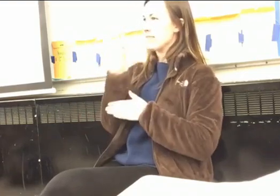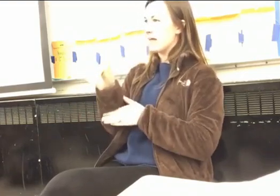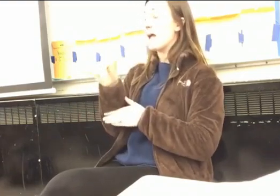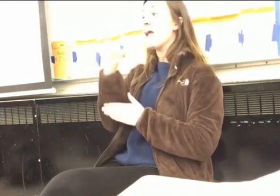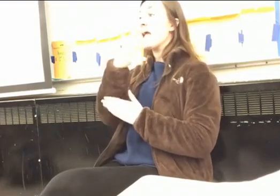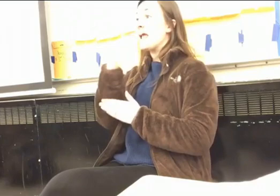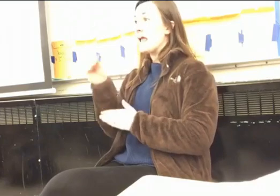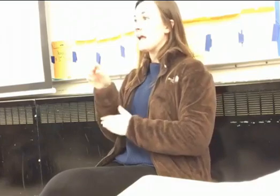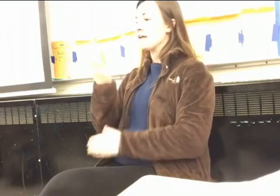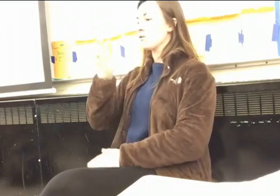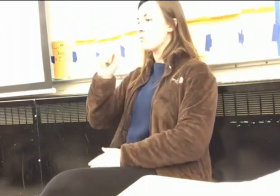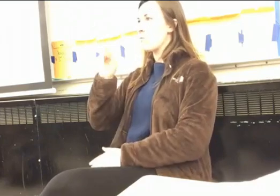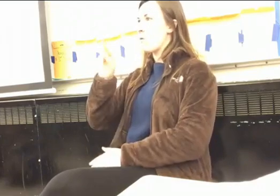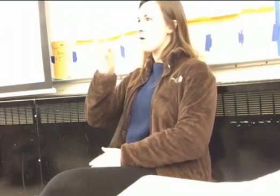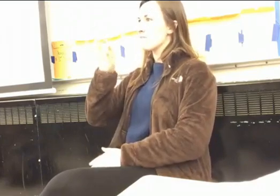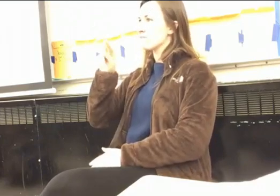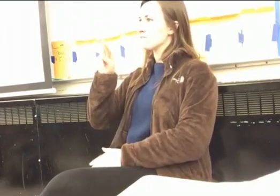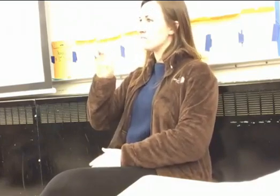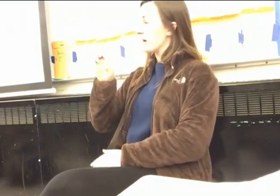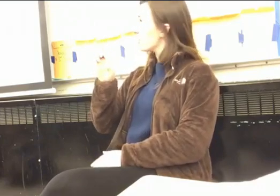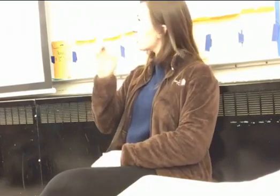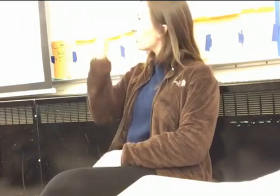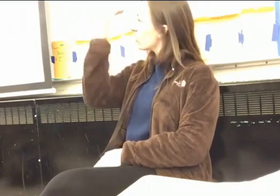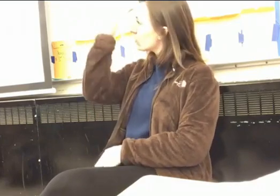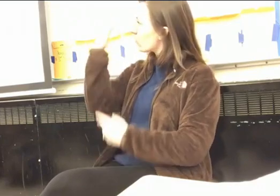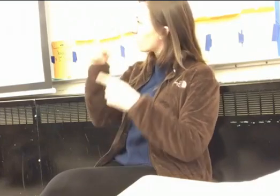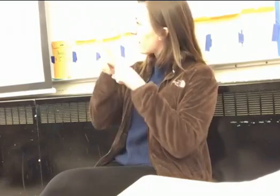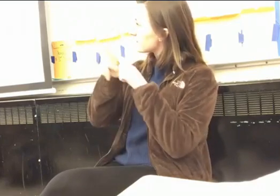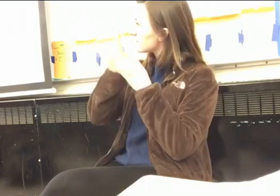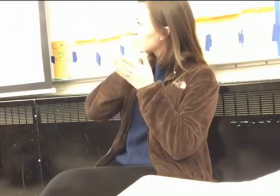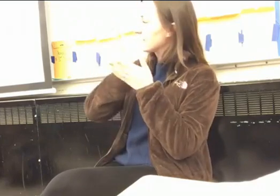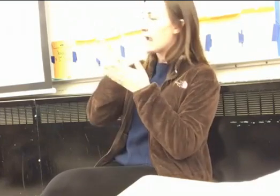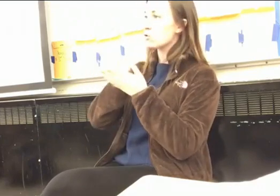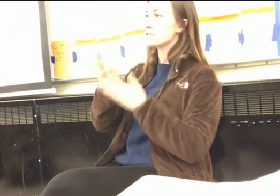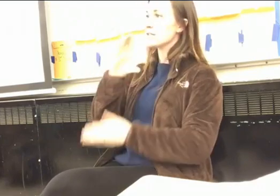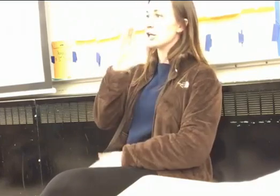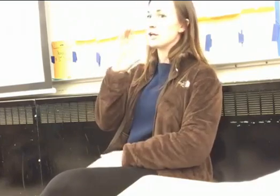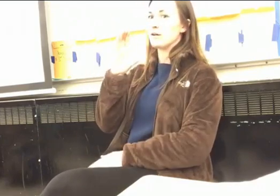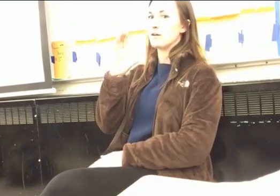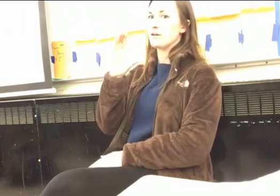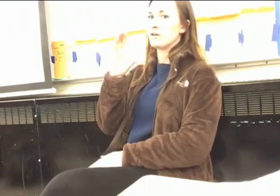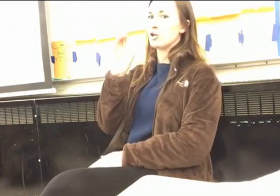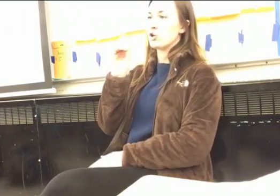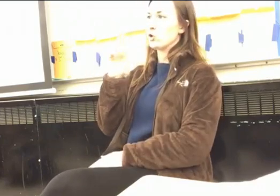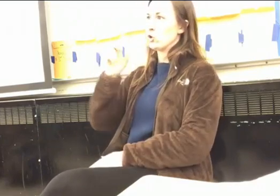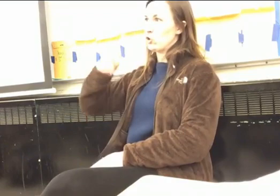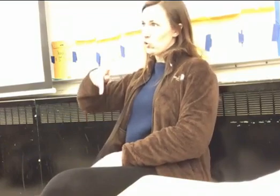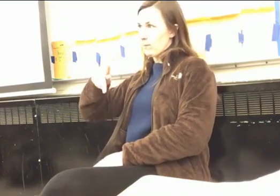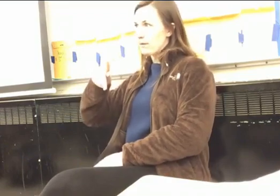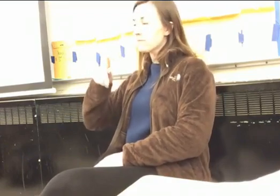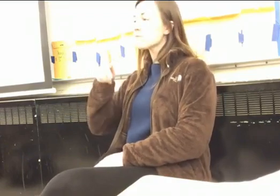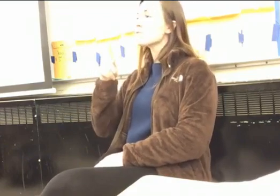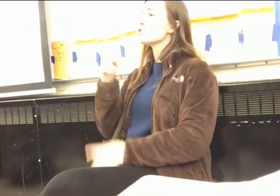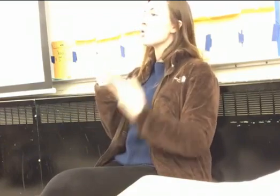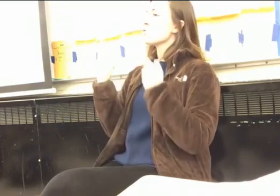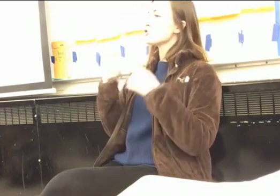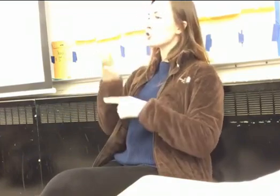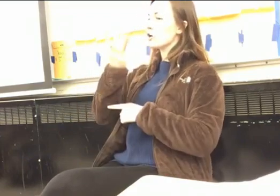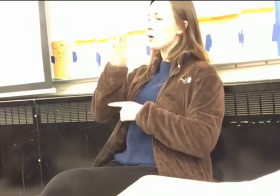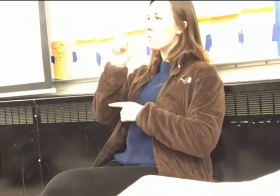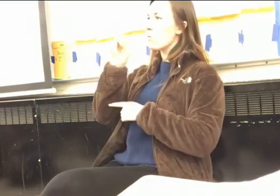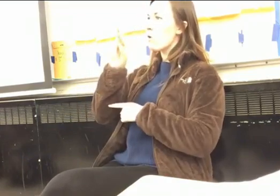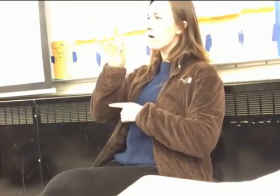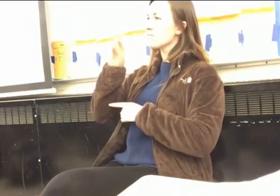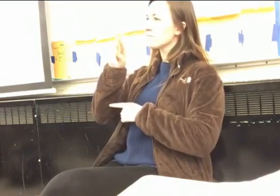be warfare, and this is what is known as the counting coup. So basically what happens is during warfare, and you can see it in this cave drawing